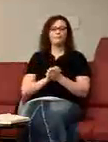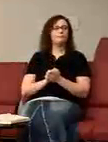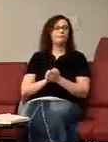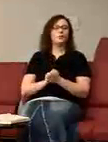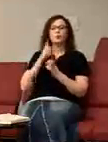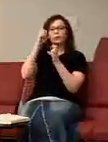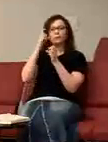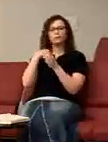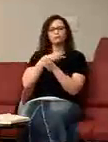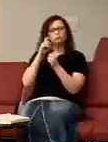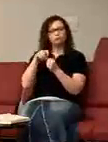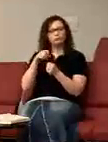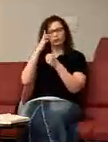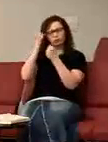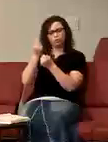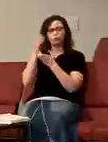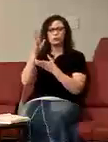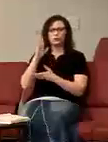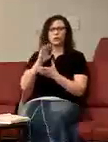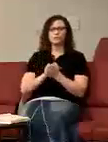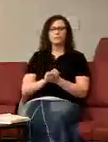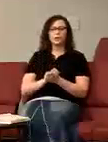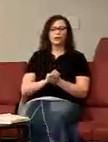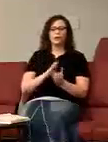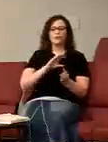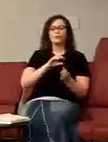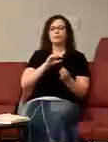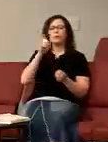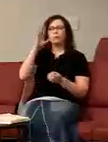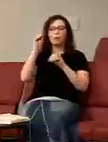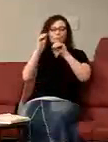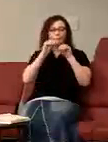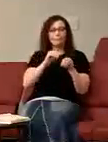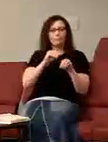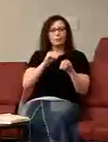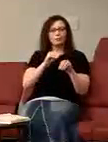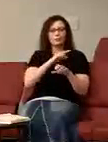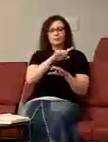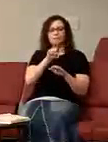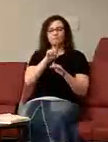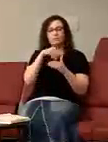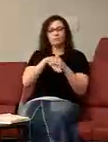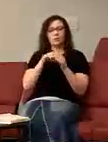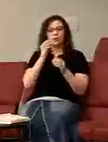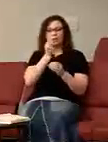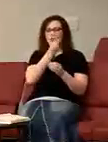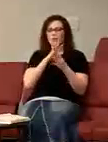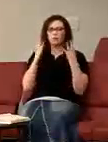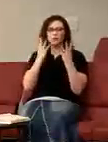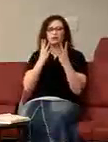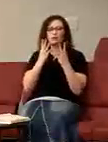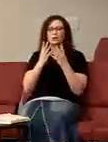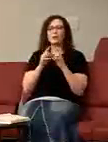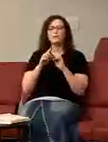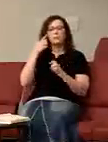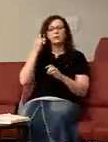We need to trust God. God put that in the garden, I believe, because he wanted them to just trust him, and they didn't. So he said, we're